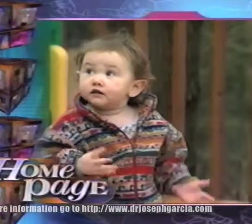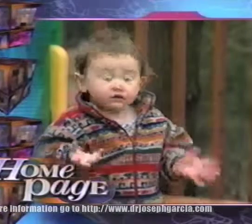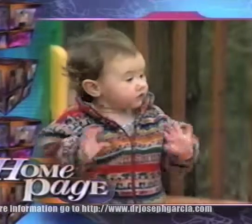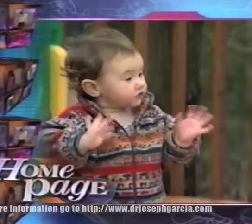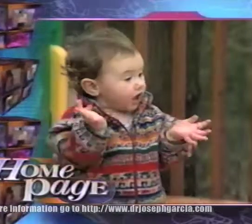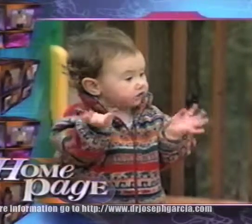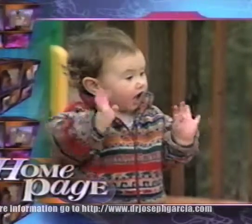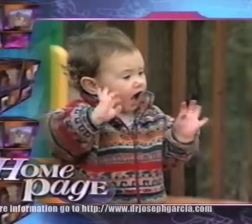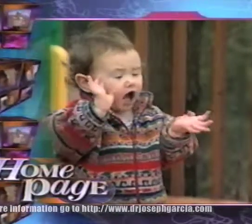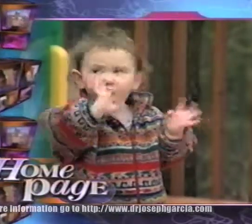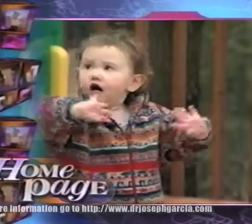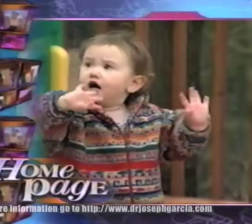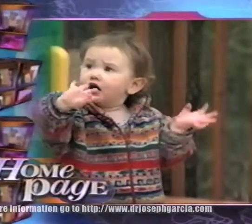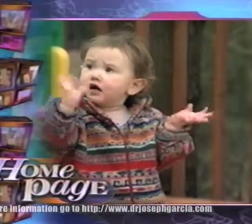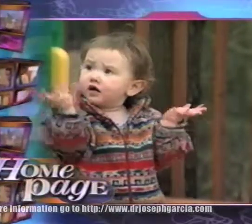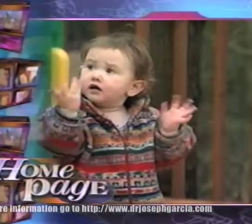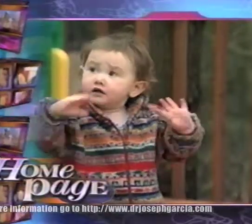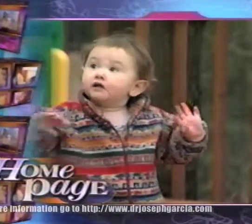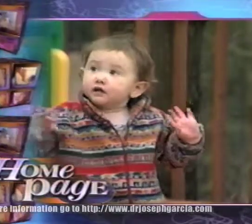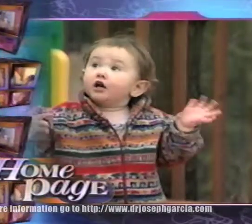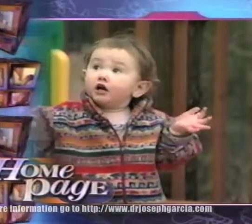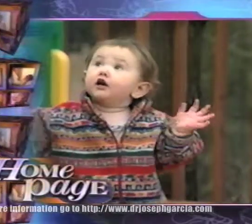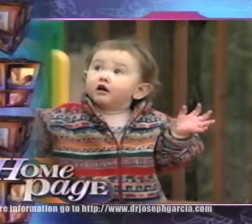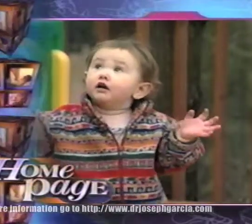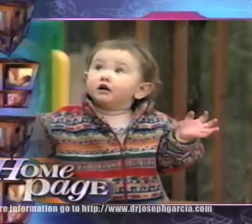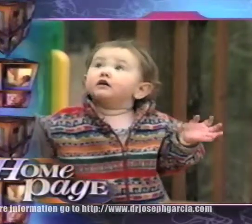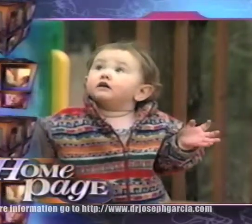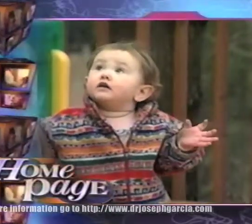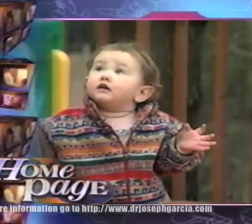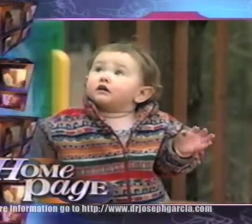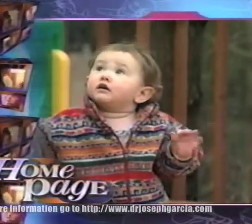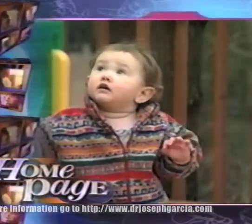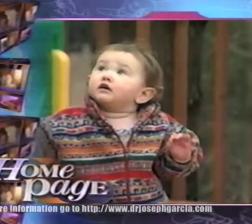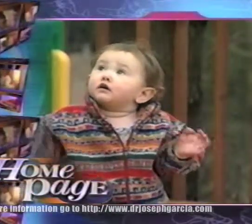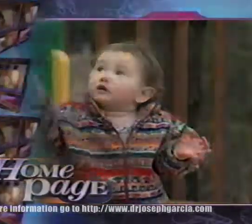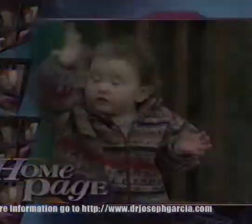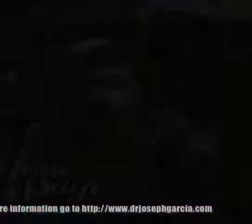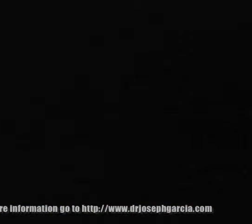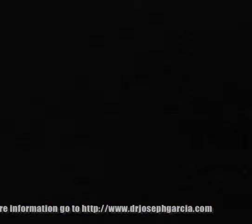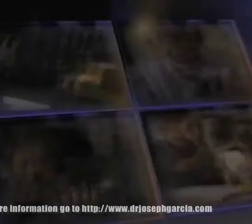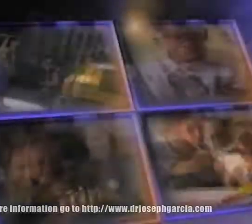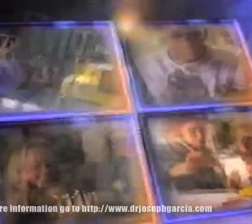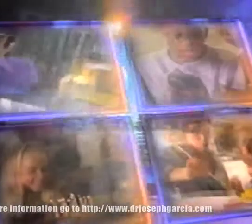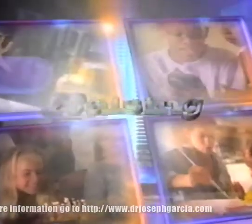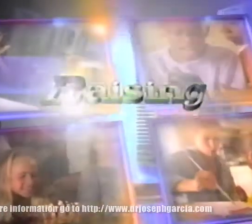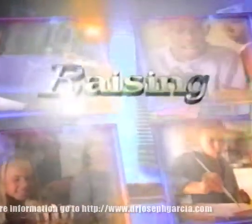is on too loud. Thank you. Yeah, just a little too loud. I actually like the Who better than... But Gina and Ashley and Mika,